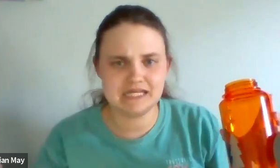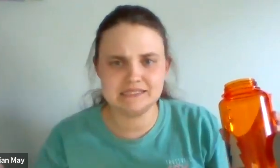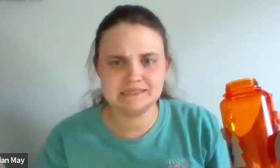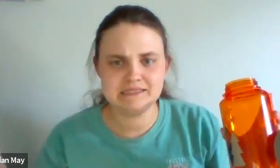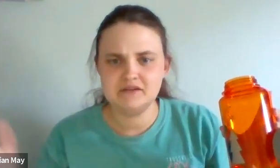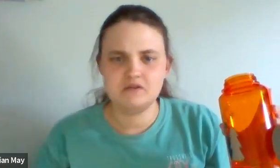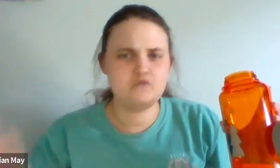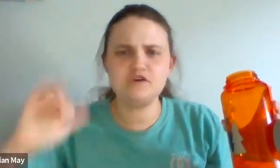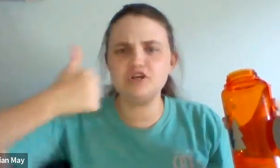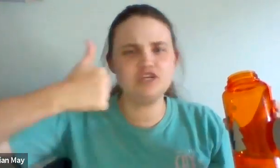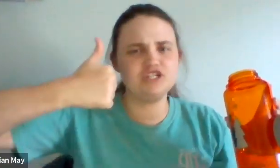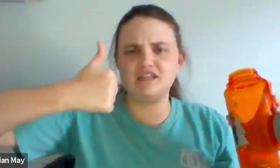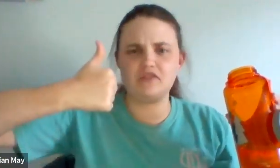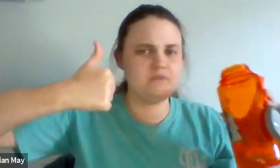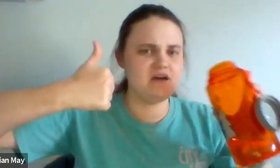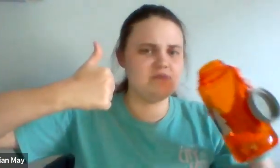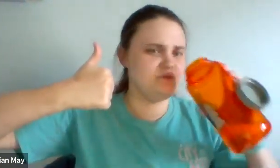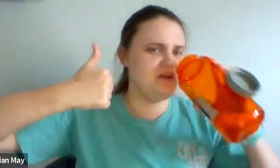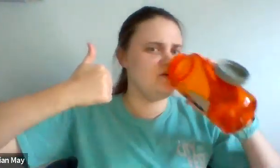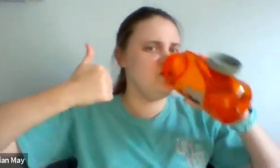anything, if you feel good, you can just stick a thumbs up so I know.